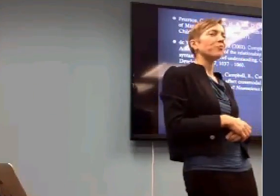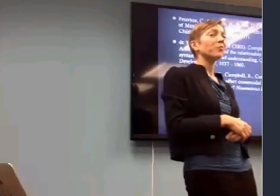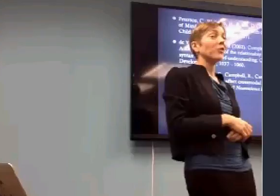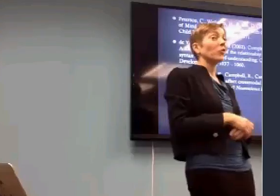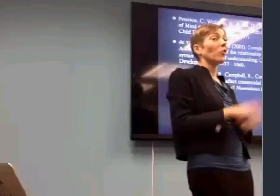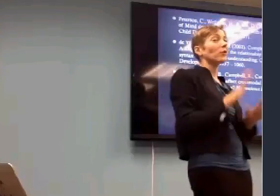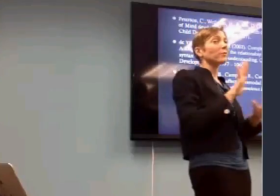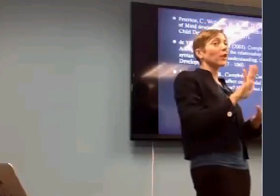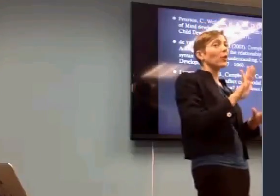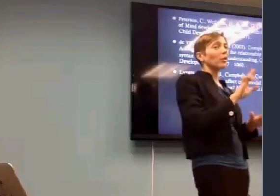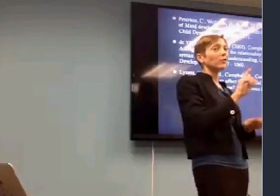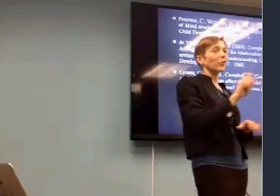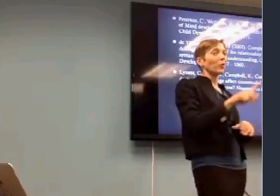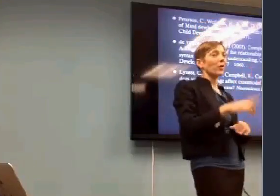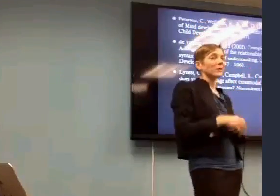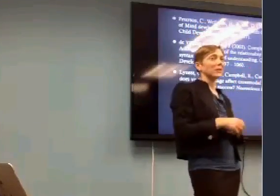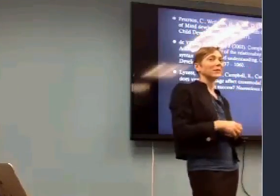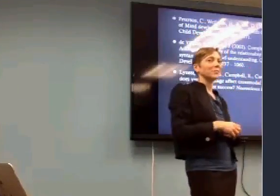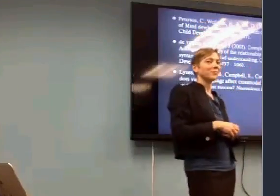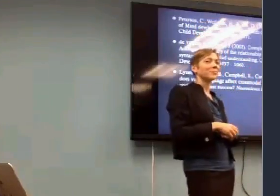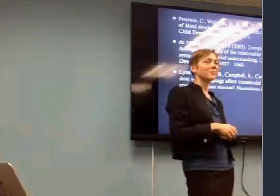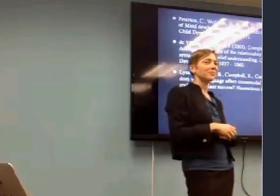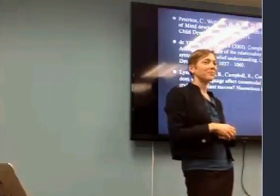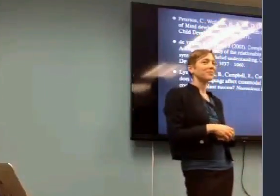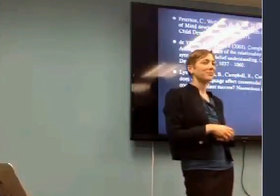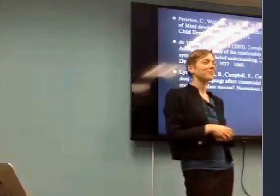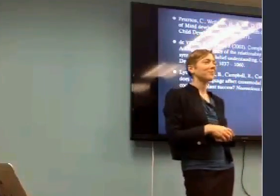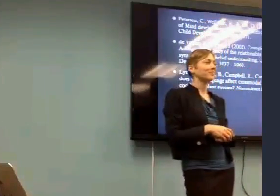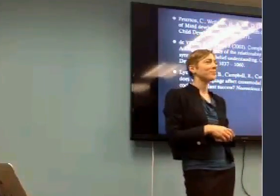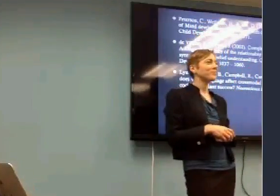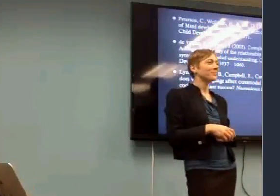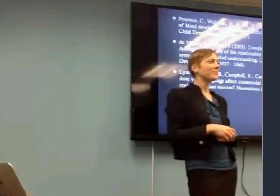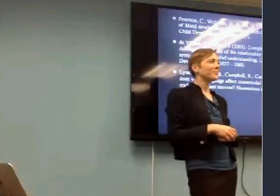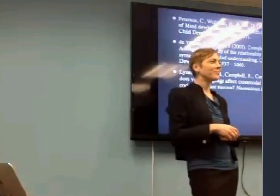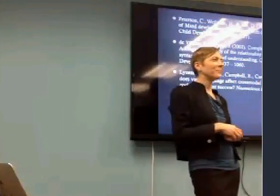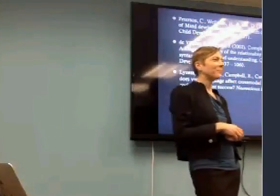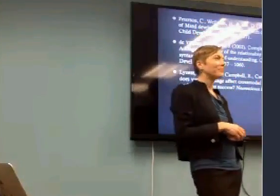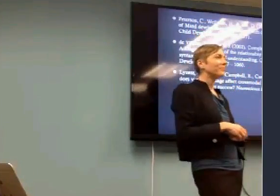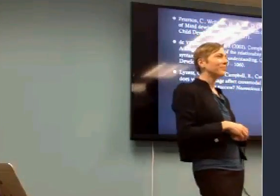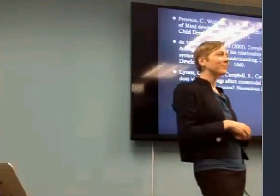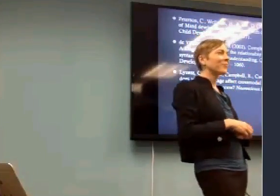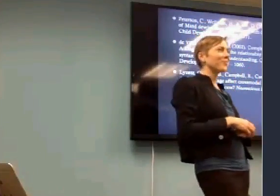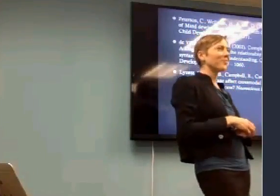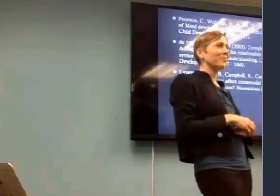emergence of different types of linguistic structures over time. That's a good question.